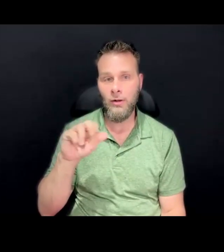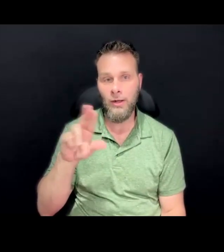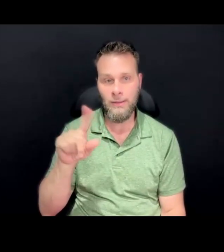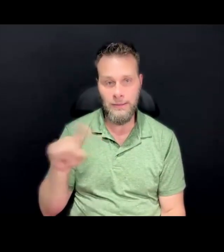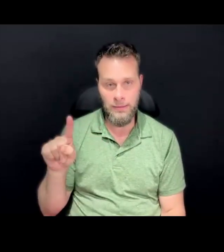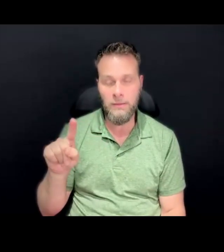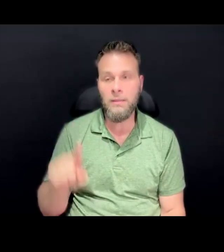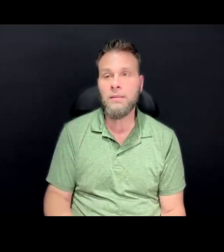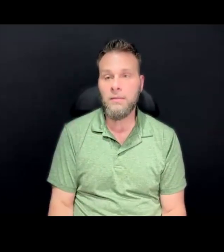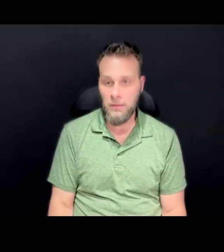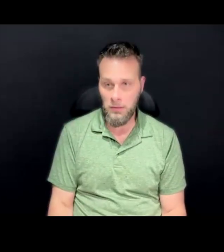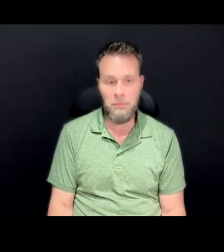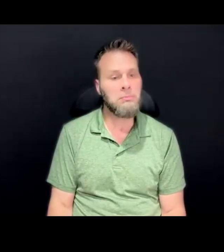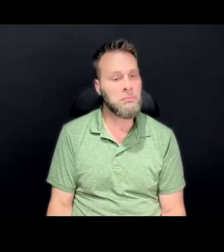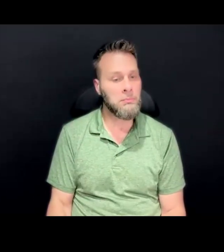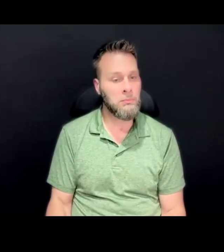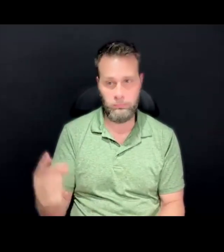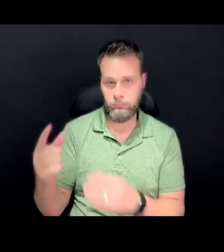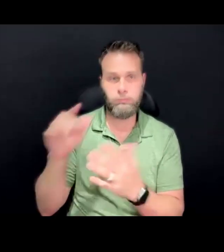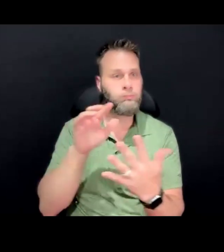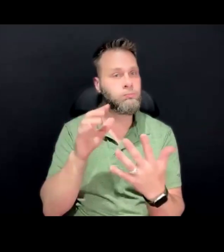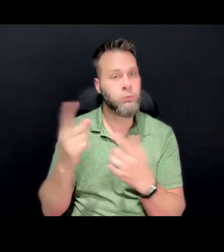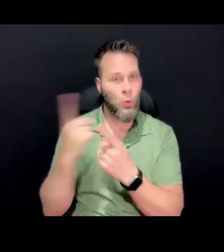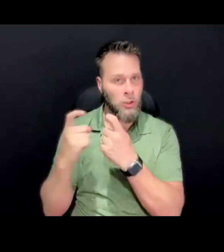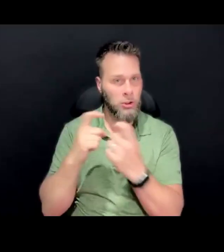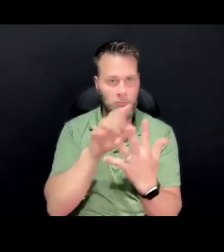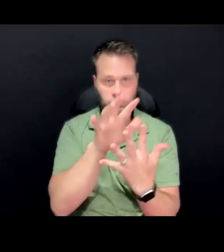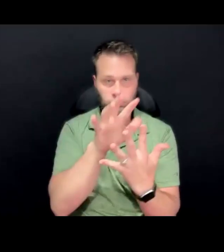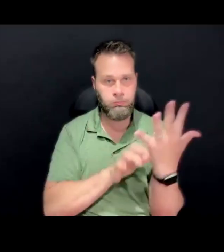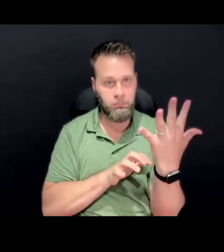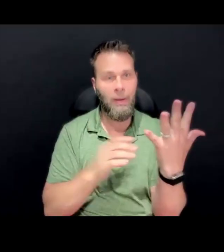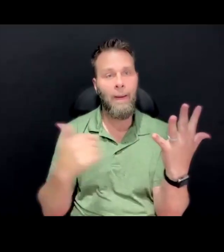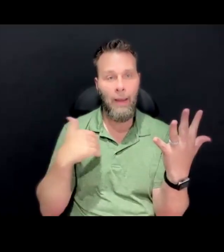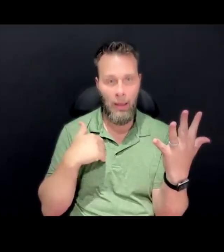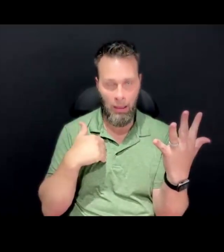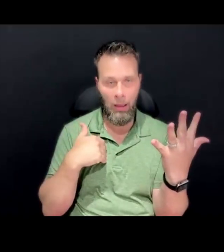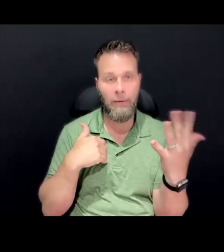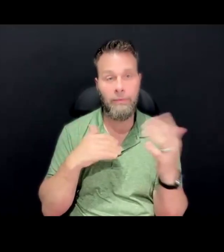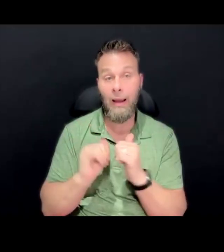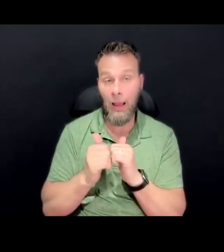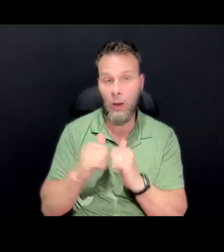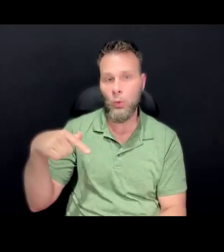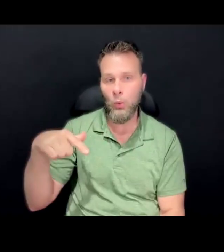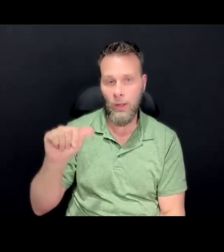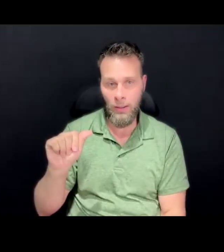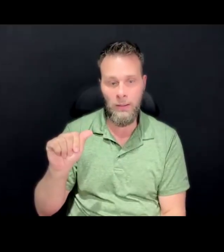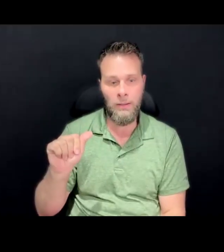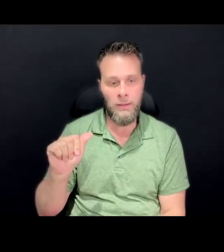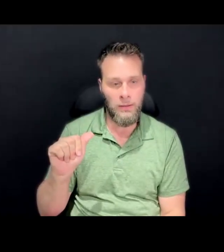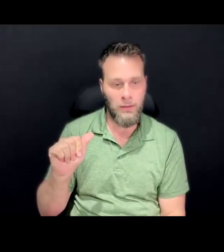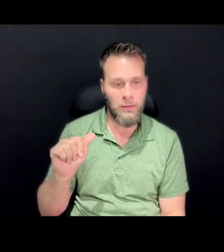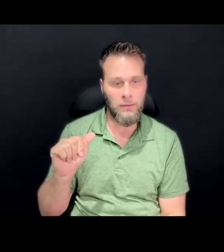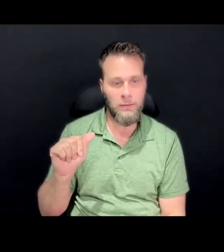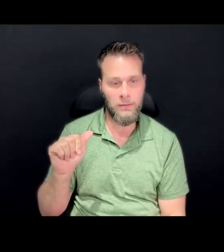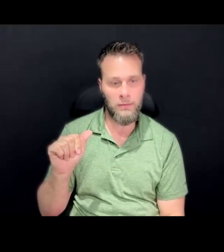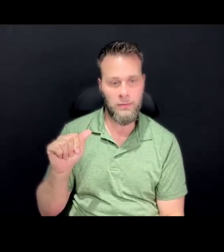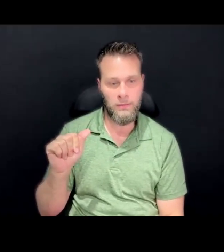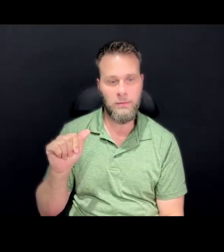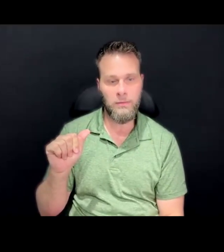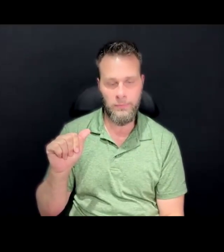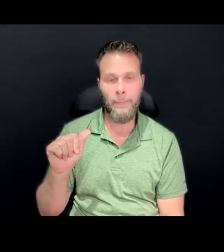have a lot of questions that have come in via the Q&A feature. And I also see some raised hands